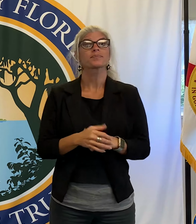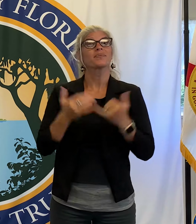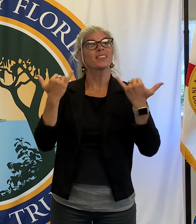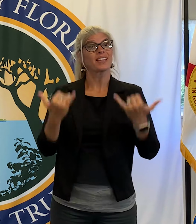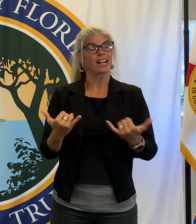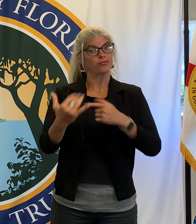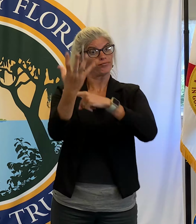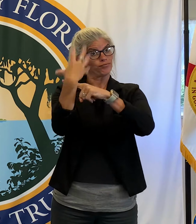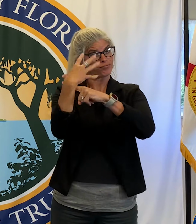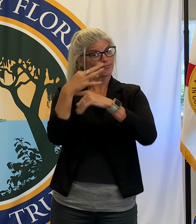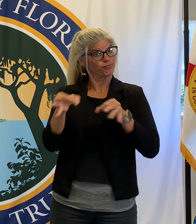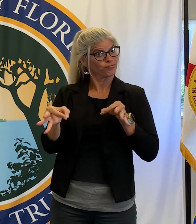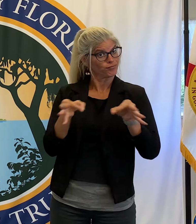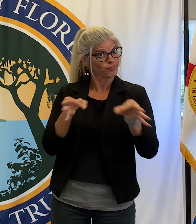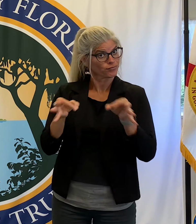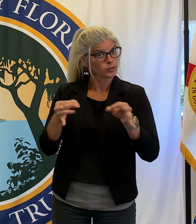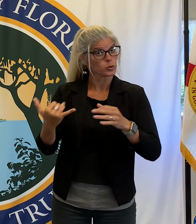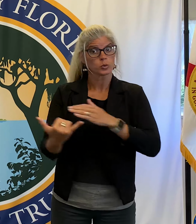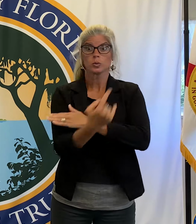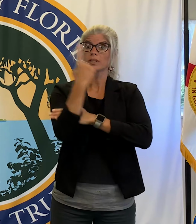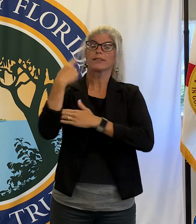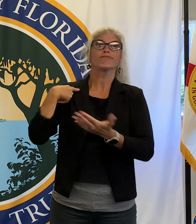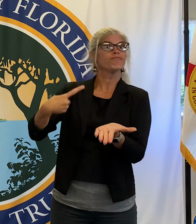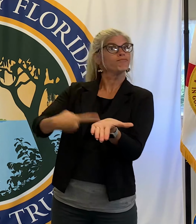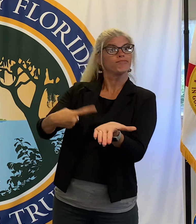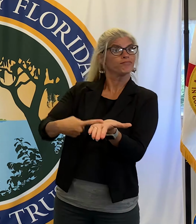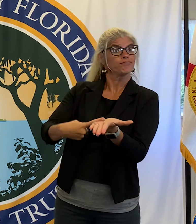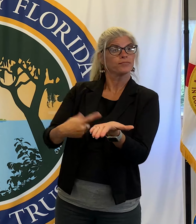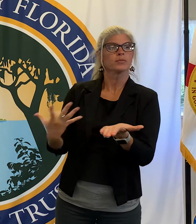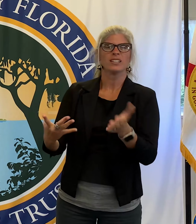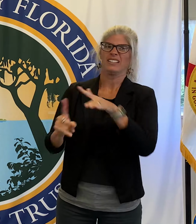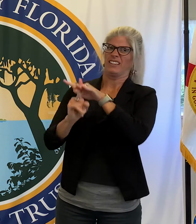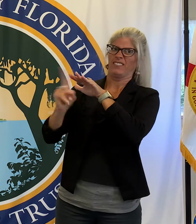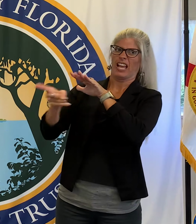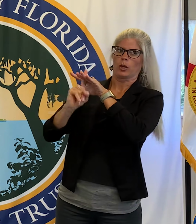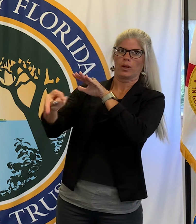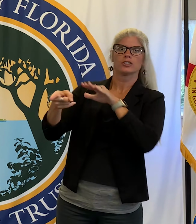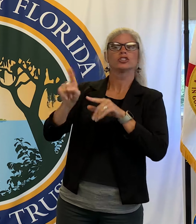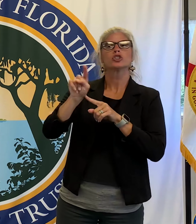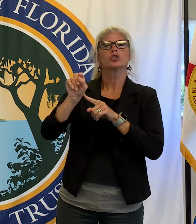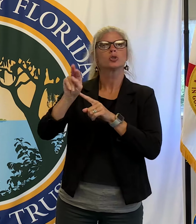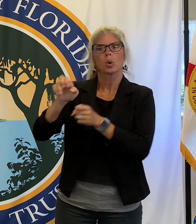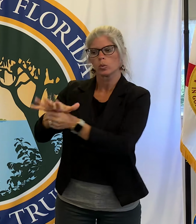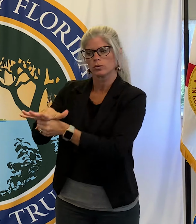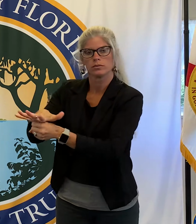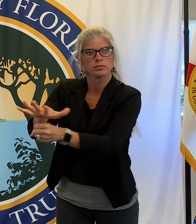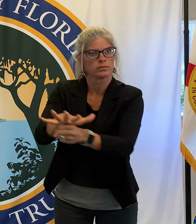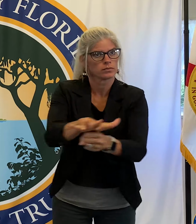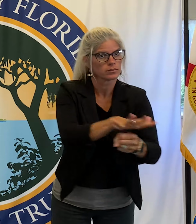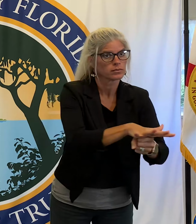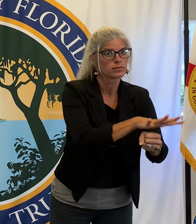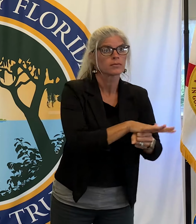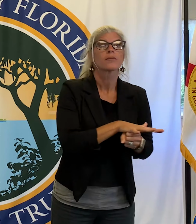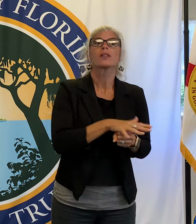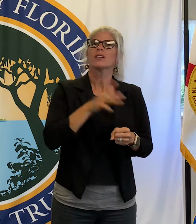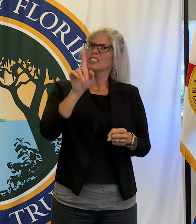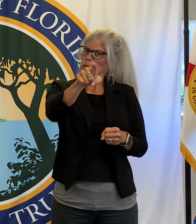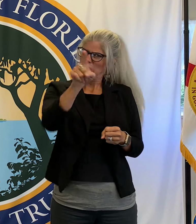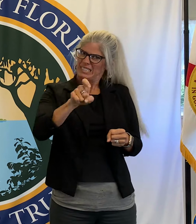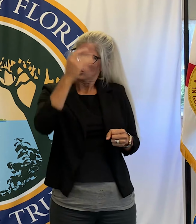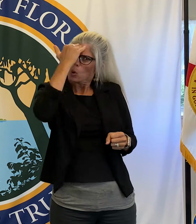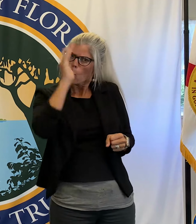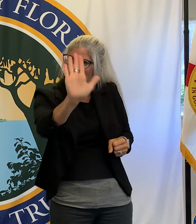preparedness videos, today we're going to talk about evacuation zones and know your zone. Yes, Clay